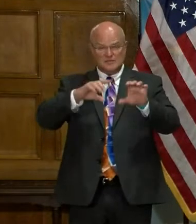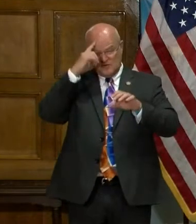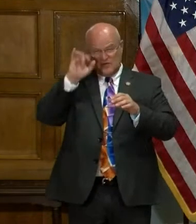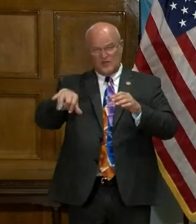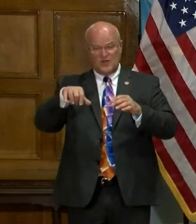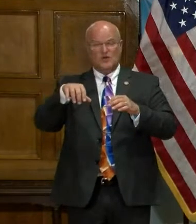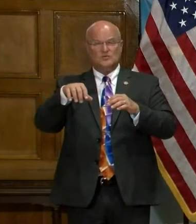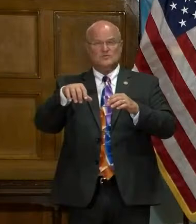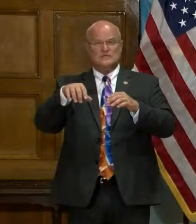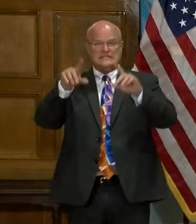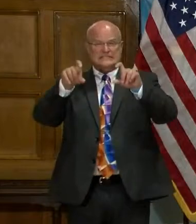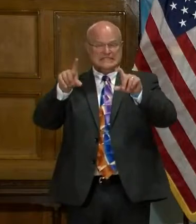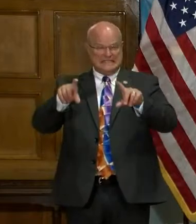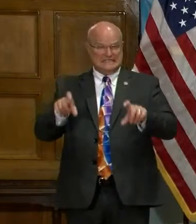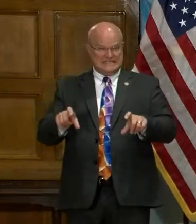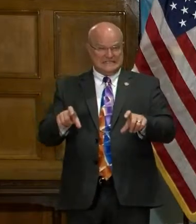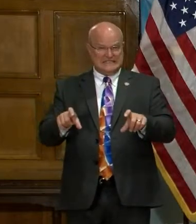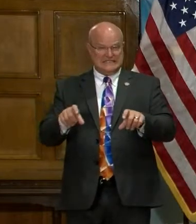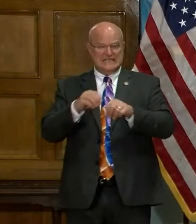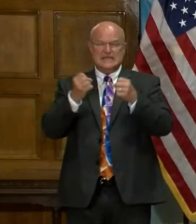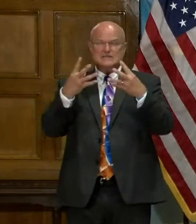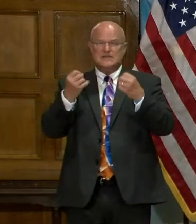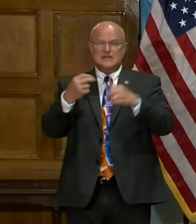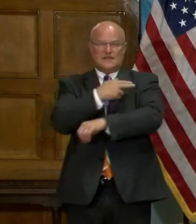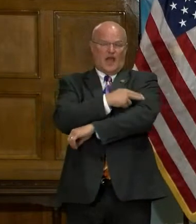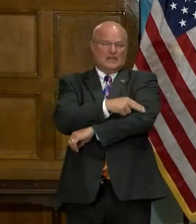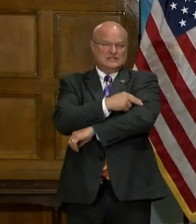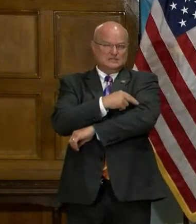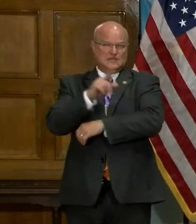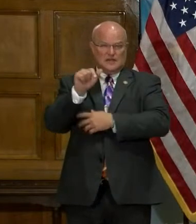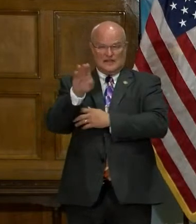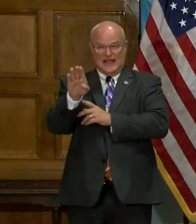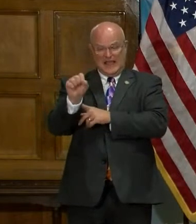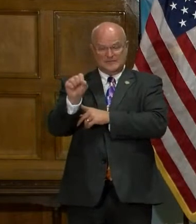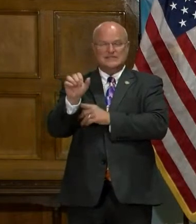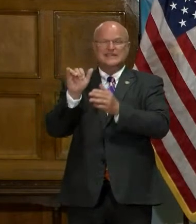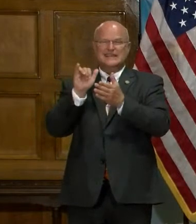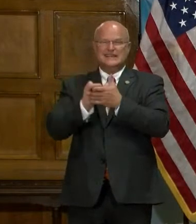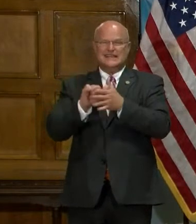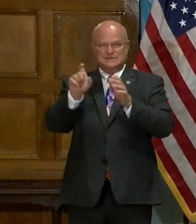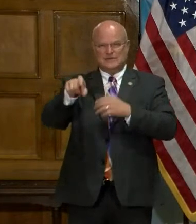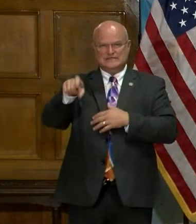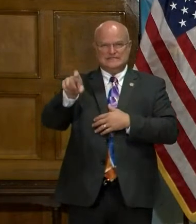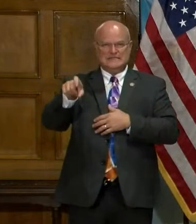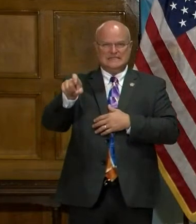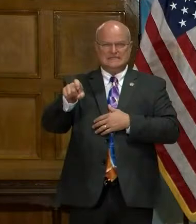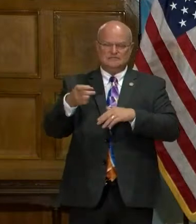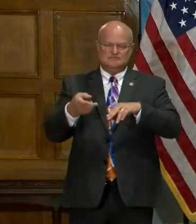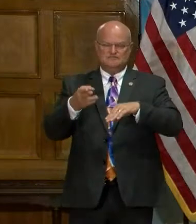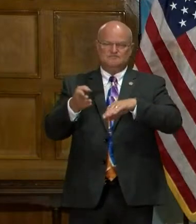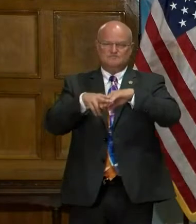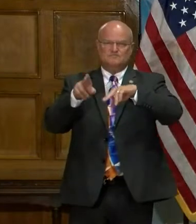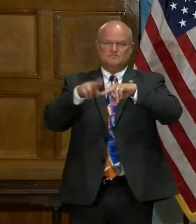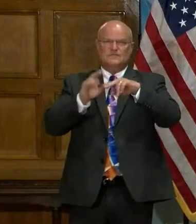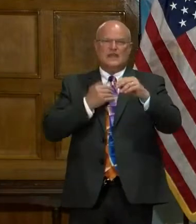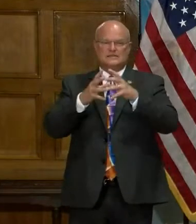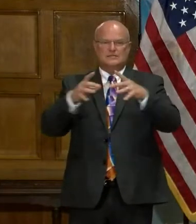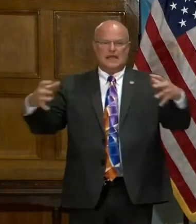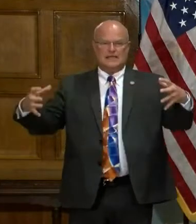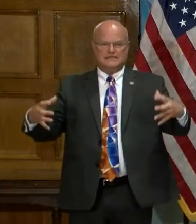those platforms that are present in many of our hospital labs is what's needed to build our